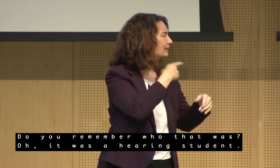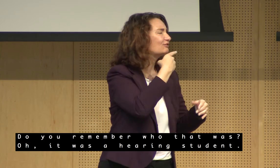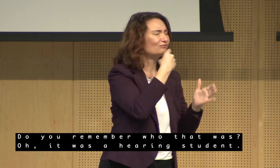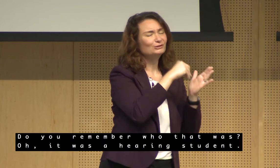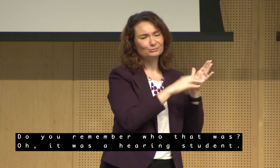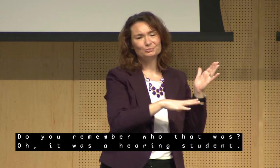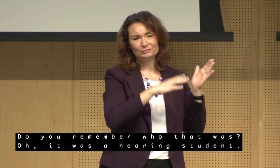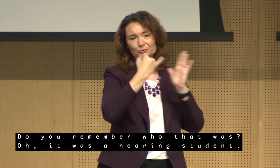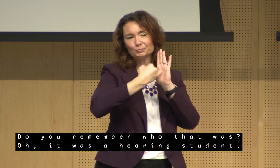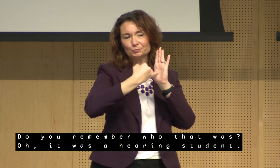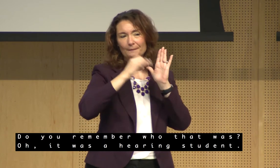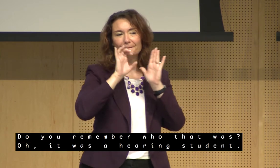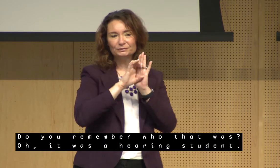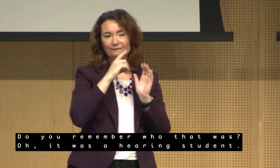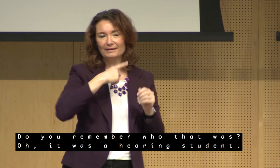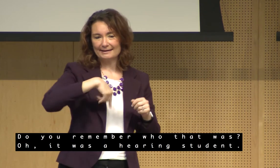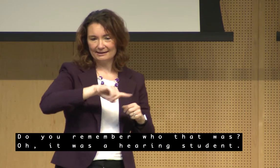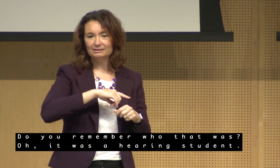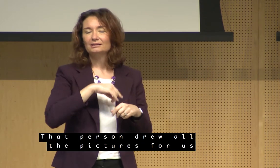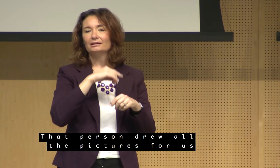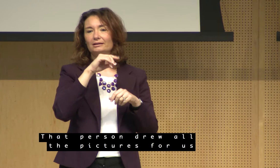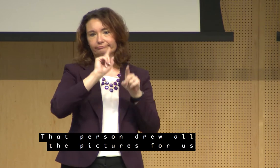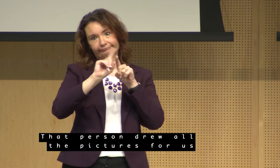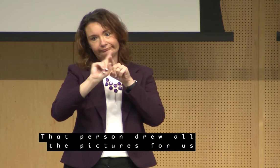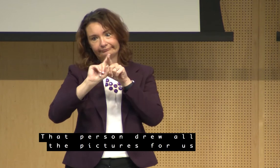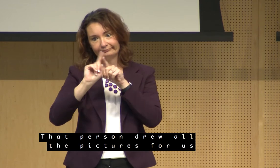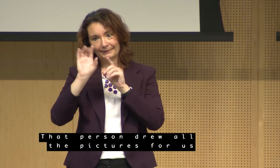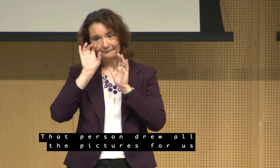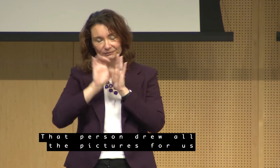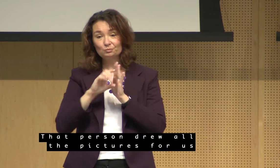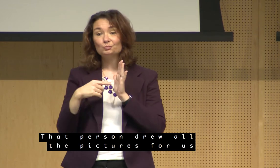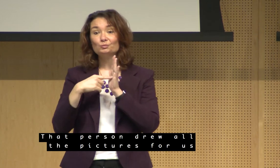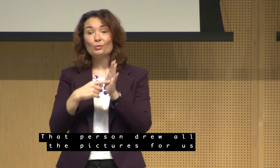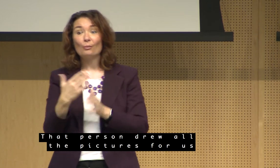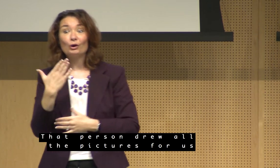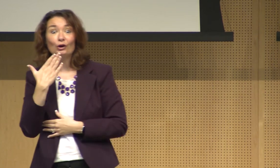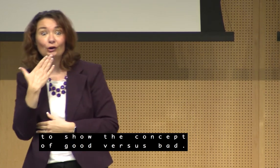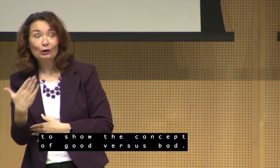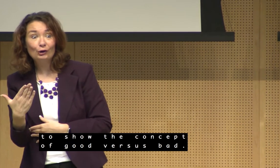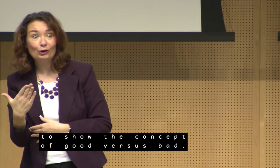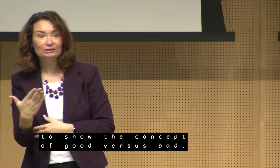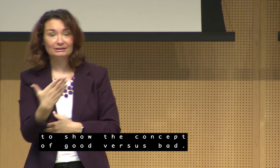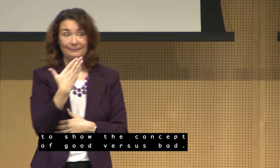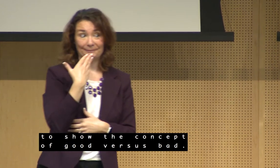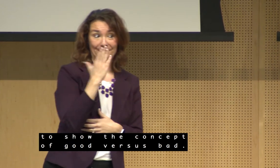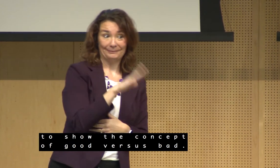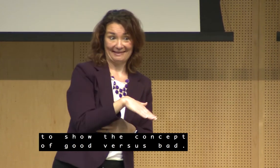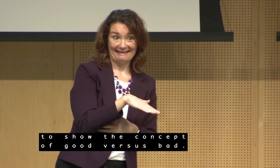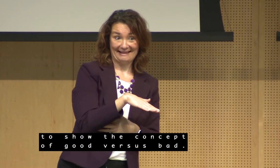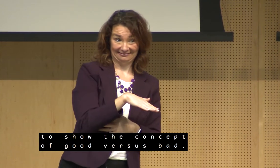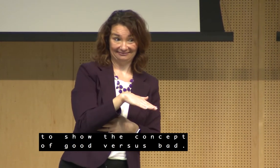was a hearing student. That person drew all the pictures for us to show the concept of good versus